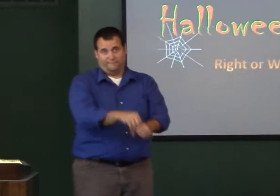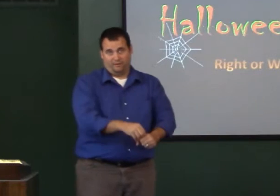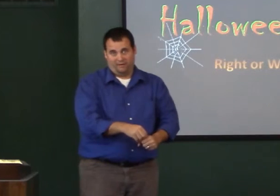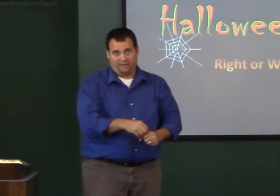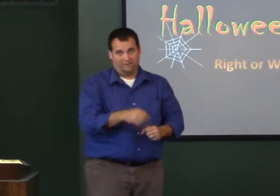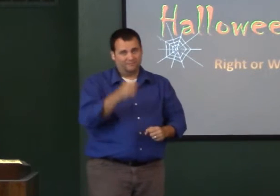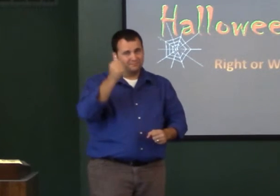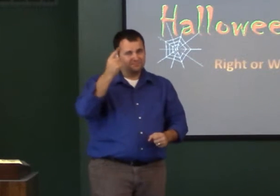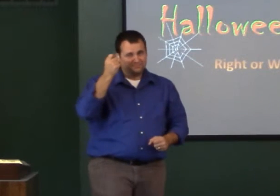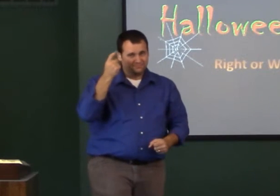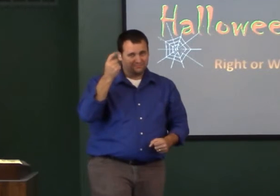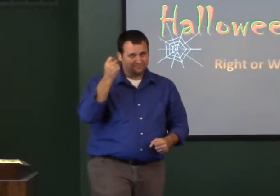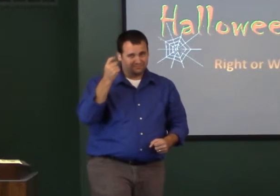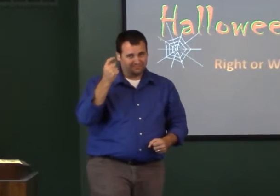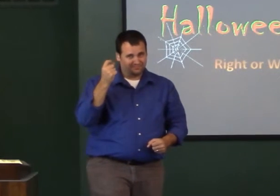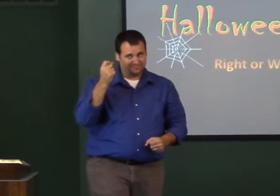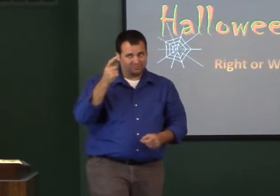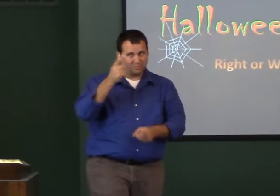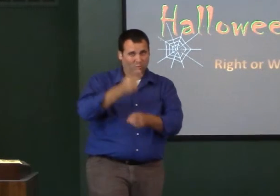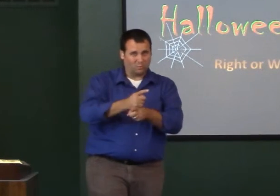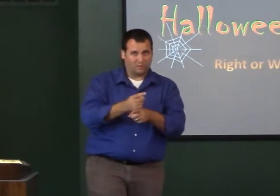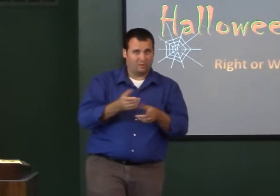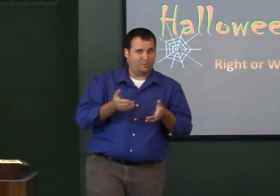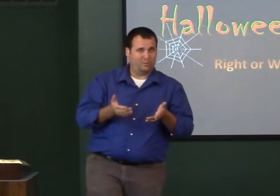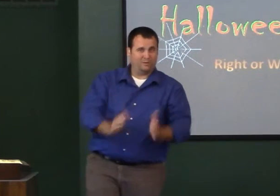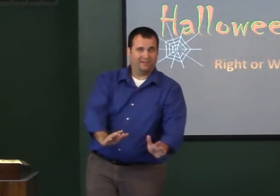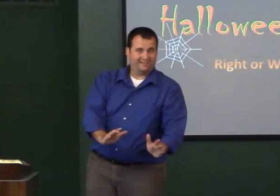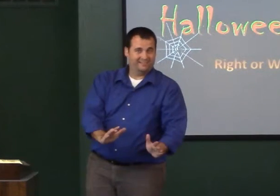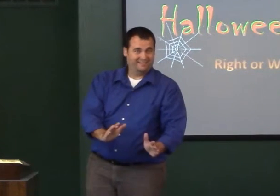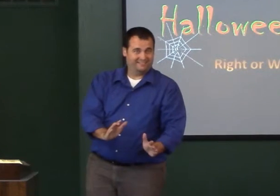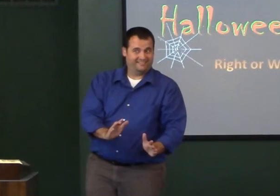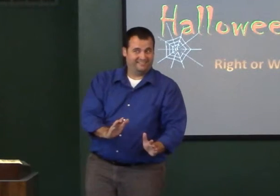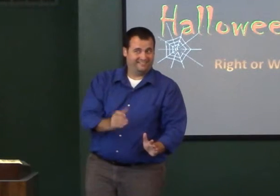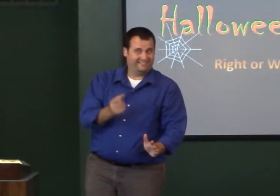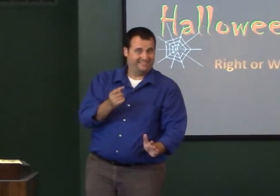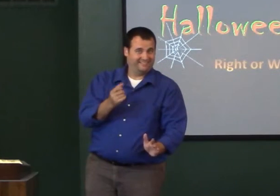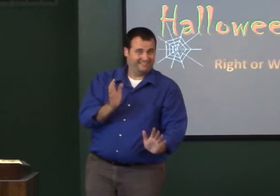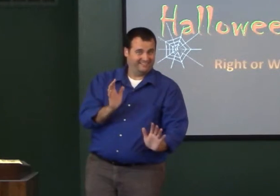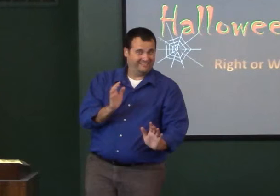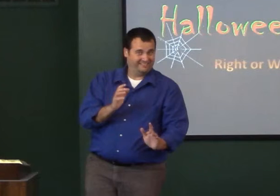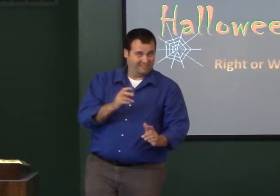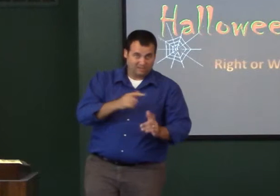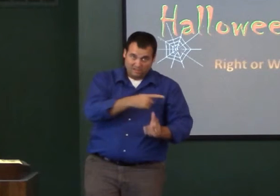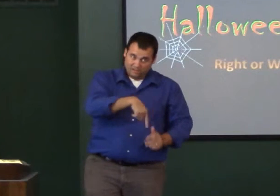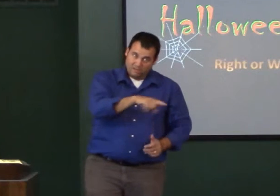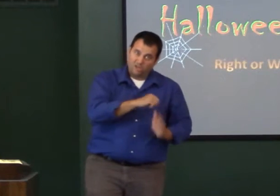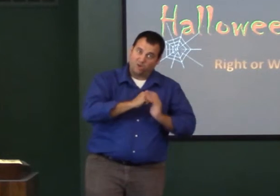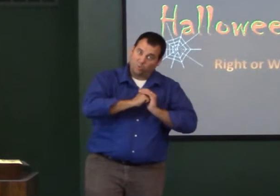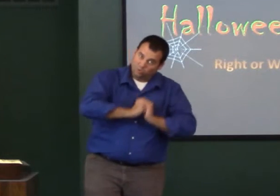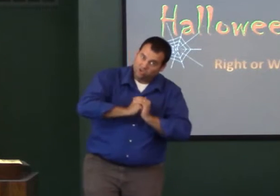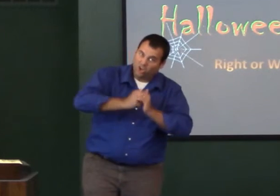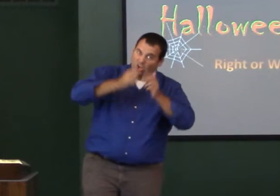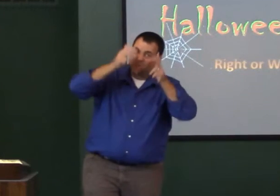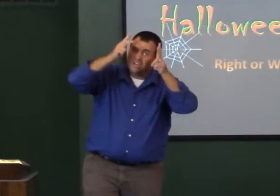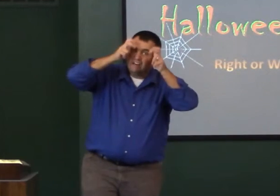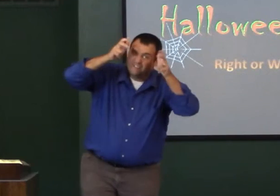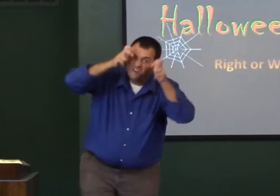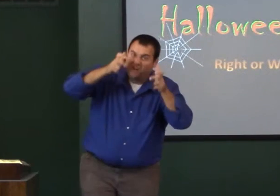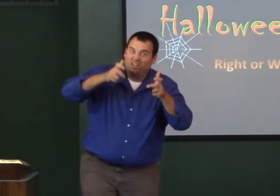Many Christians are involved. Do you understand? The right way, they're involved in the right way. We worship